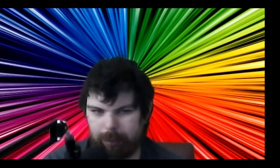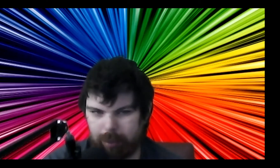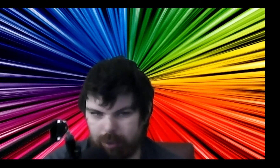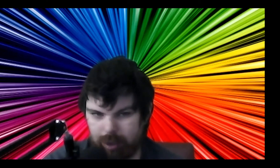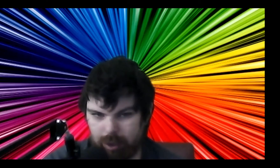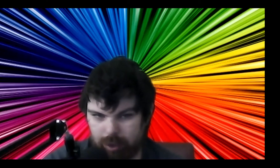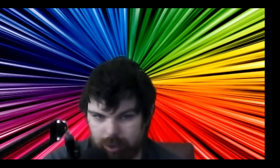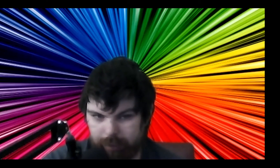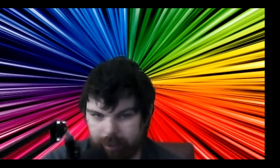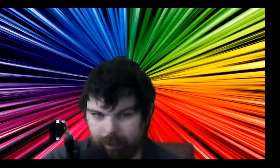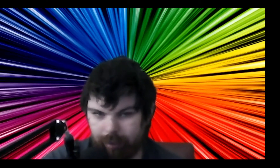on TV.